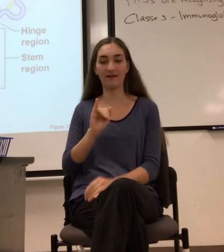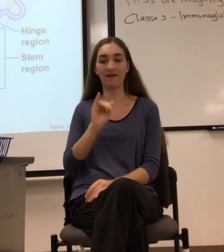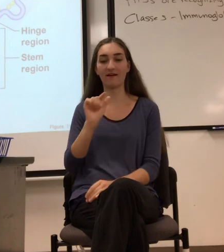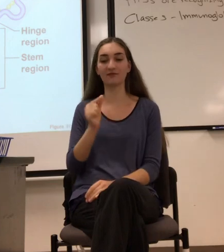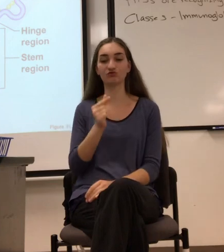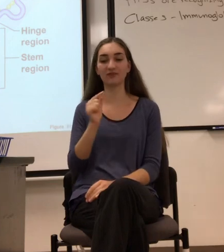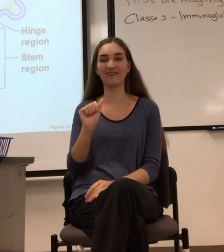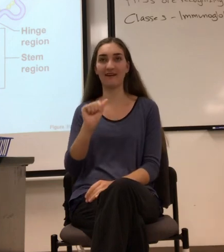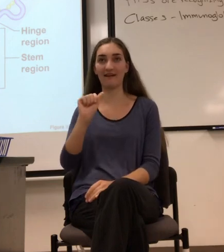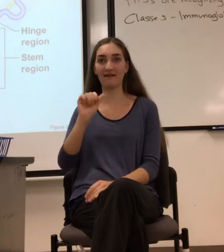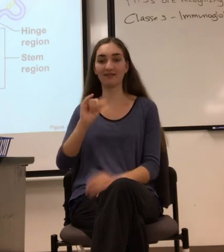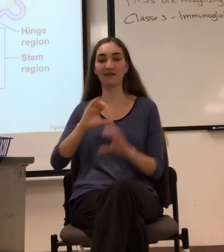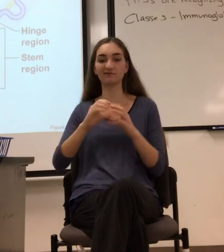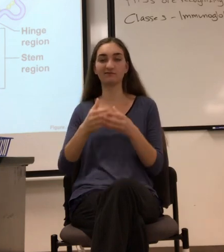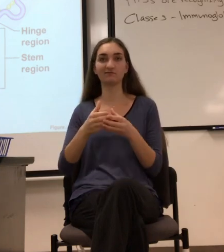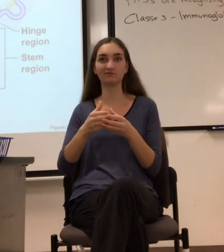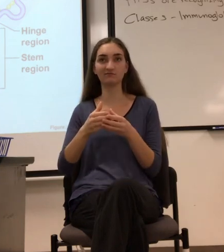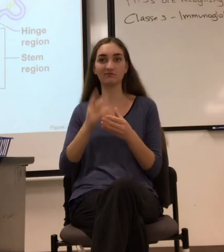is found in the breast milk.